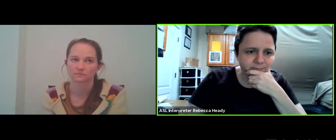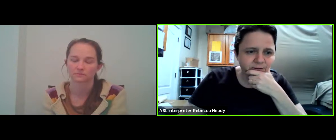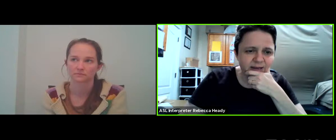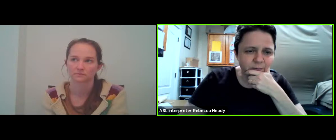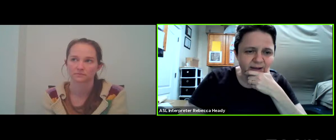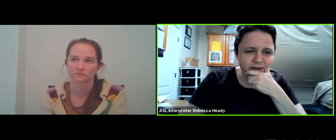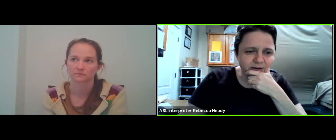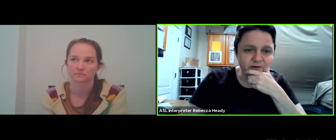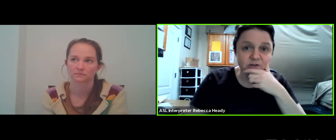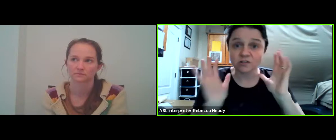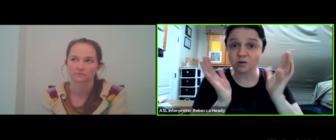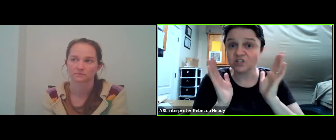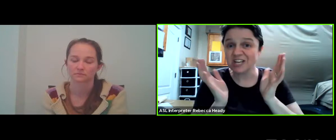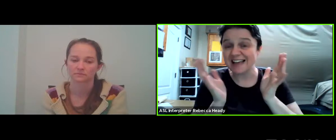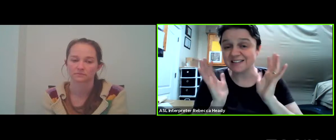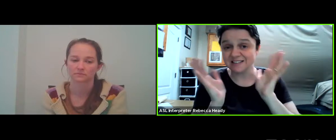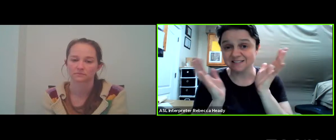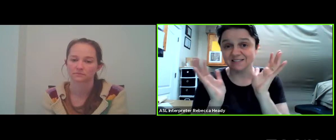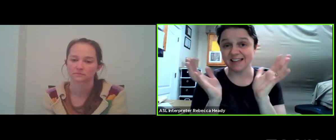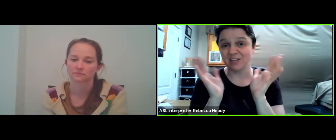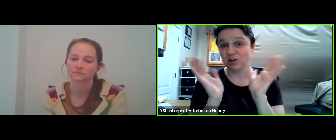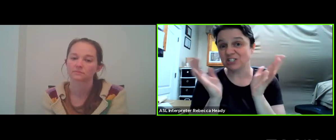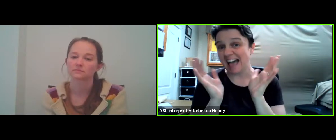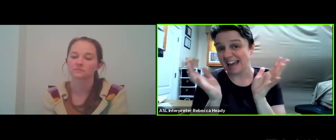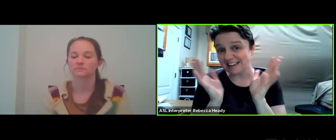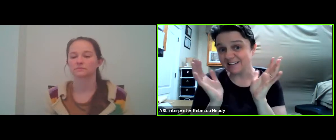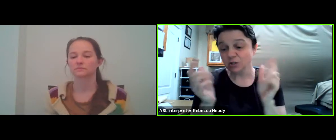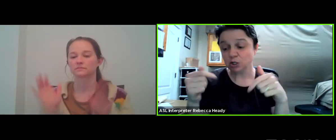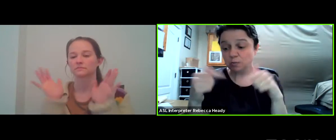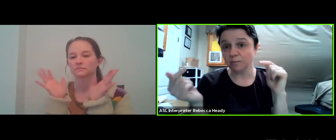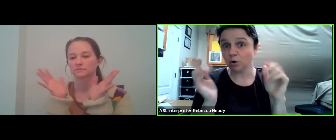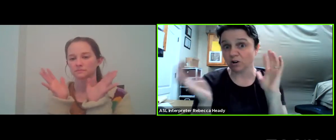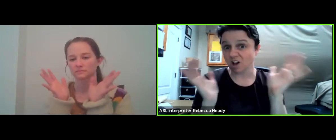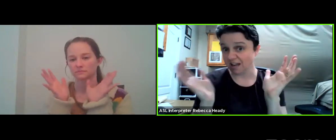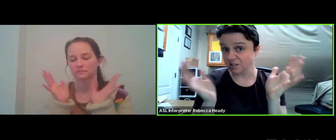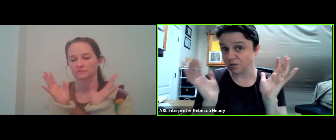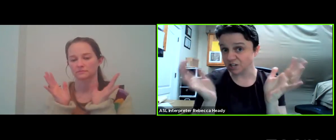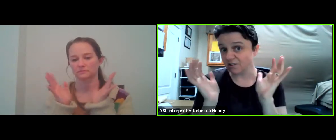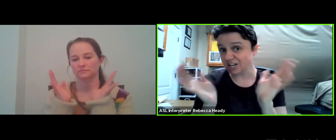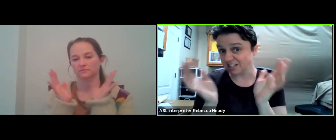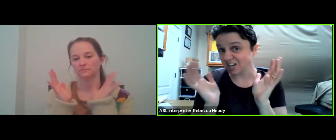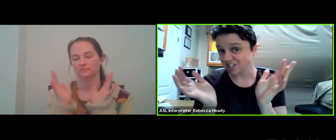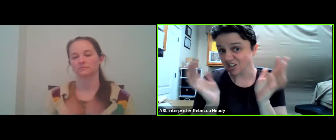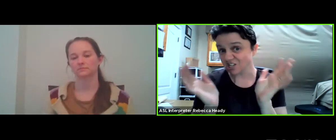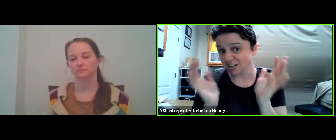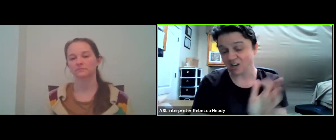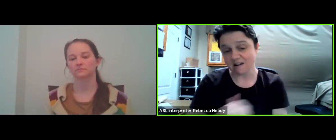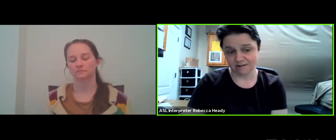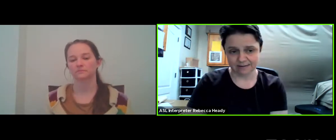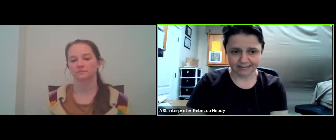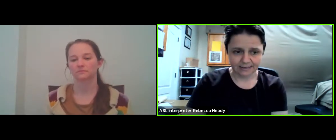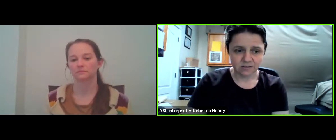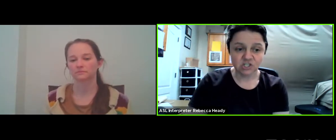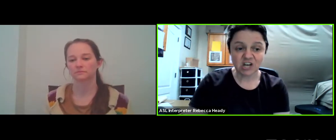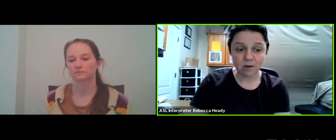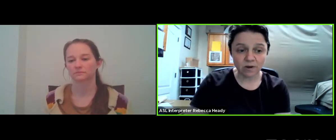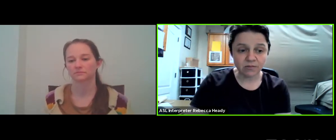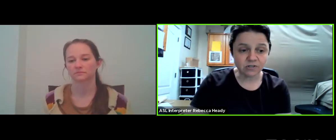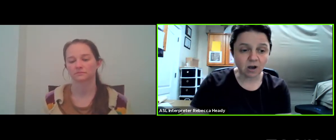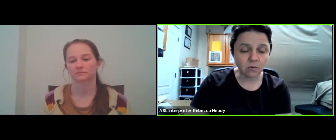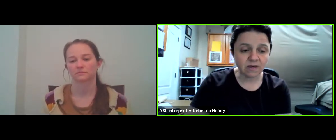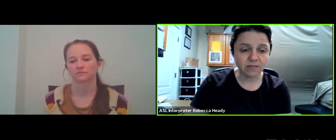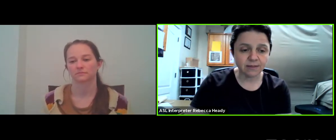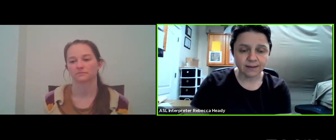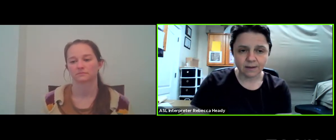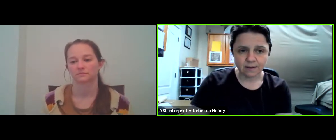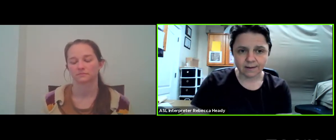So anyway, there's also chat, like you're chatting, two people are talking to each other, chat. Mm-hmm. Chat with